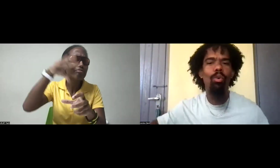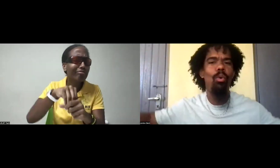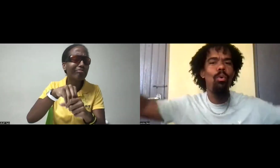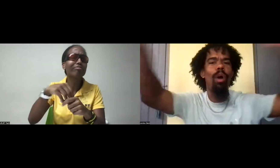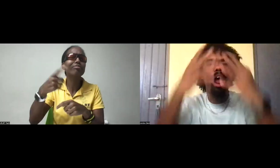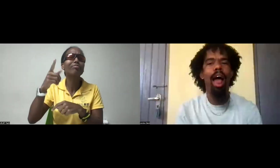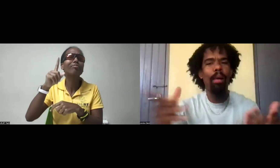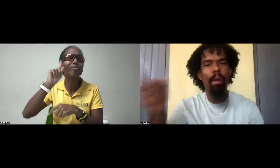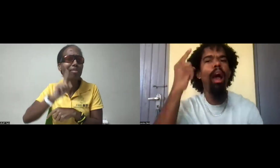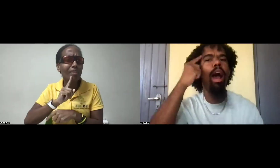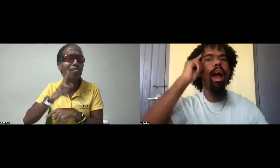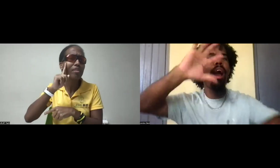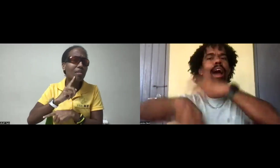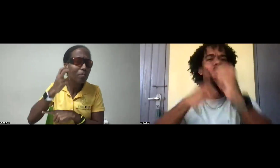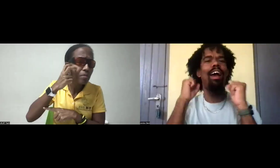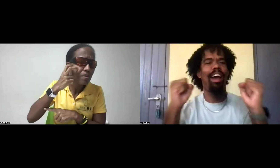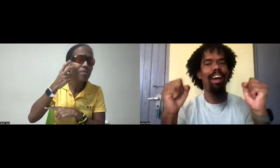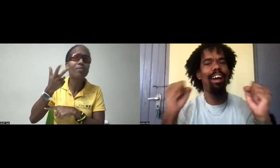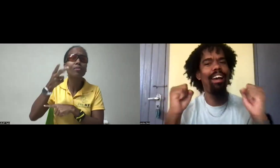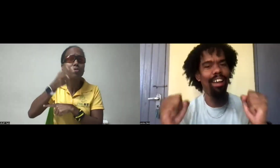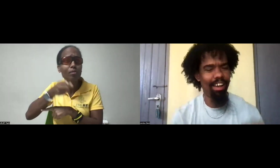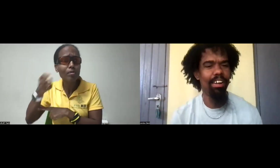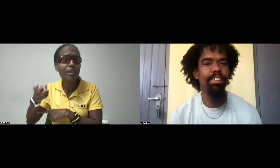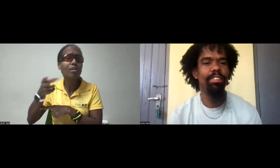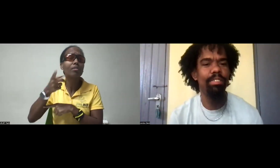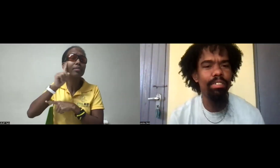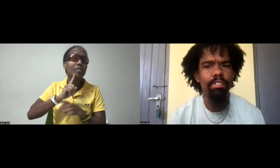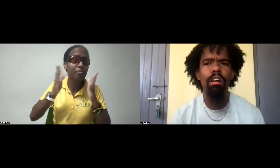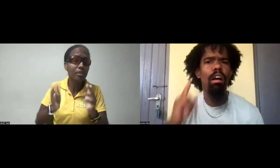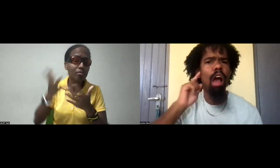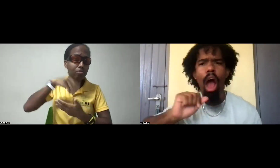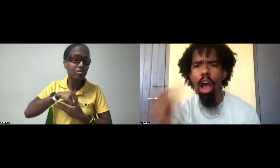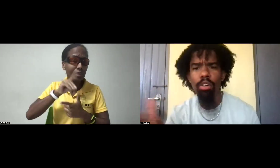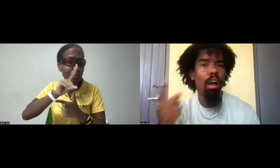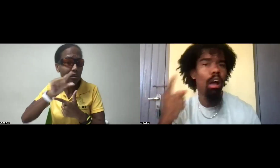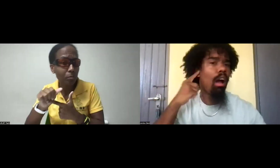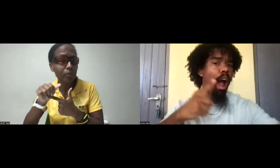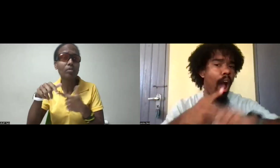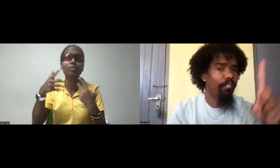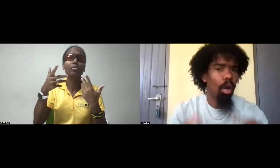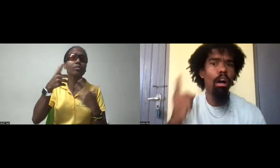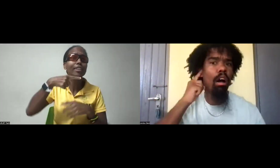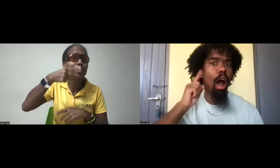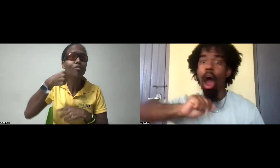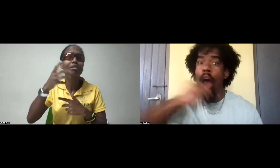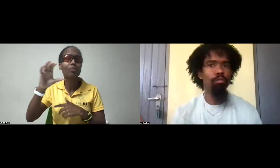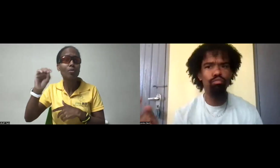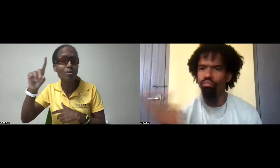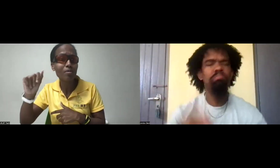right? And the deaf community are involved with the deaf people, the deaf blind people, hard of hearing people, people of